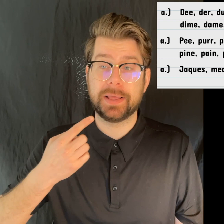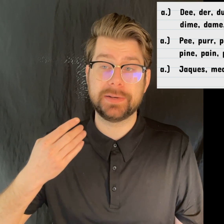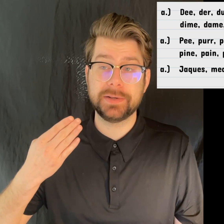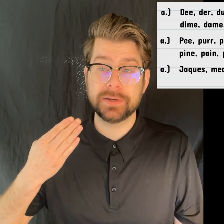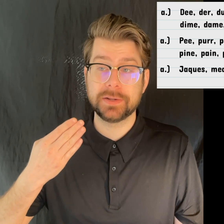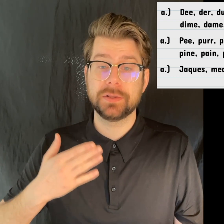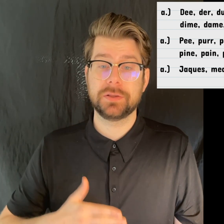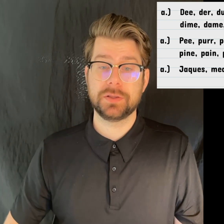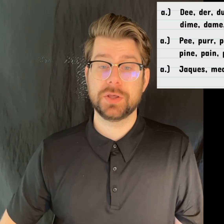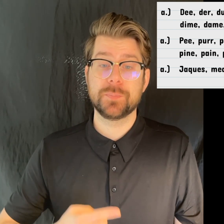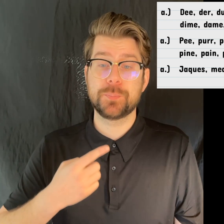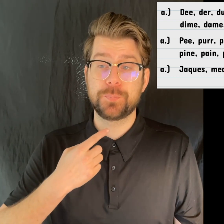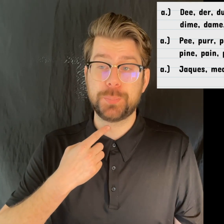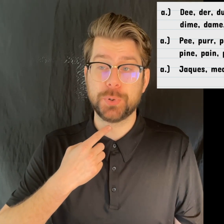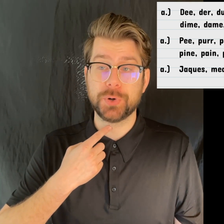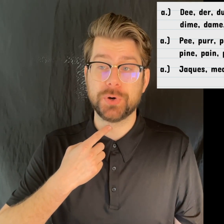pen, put,